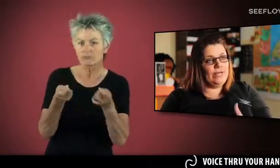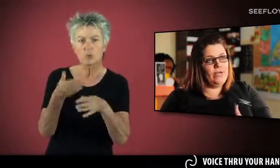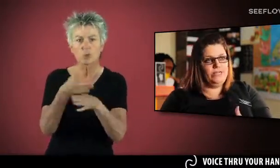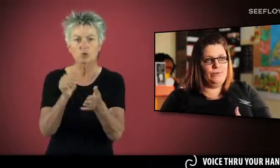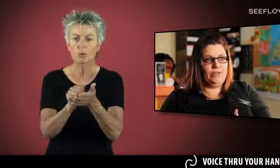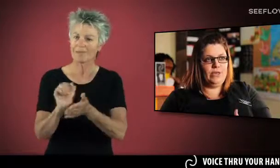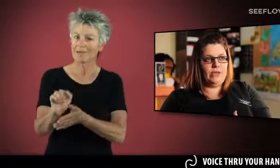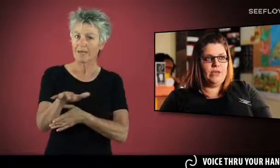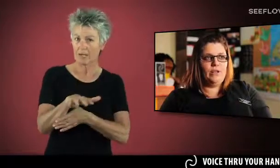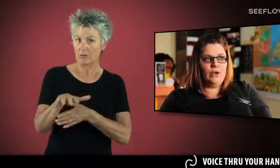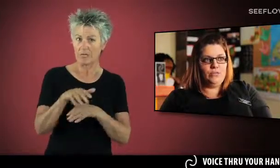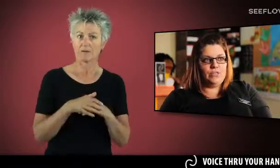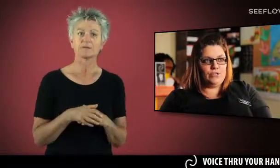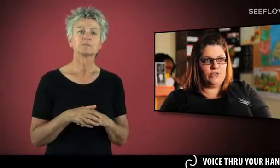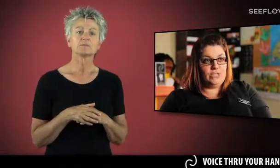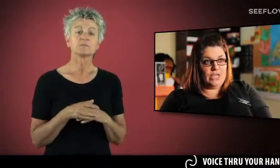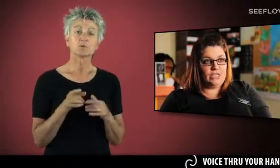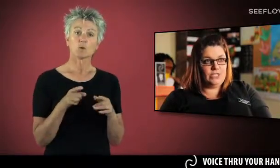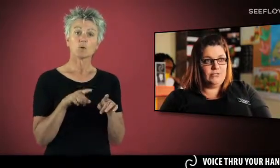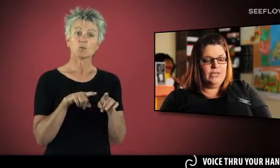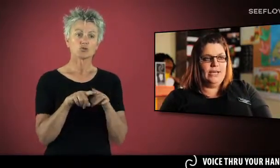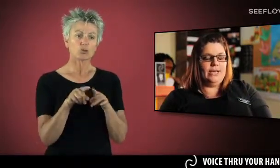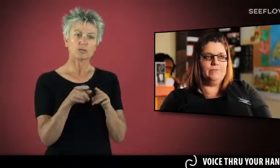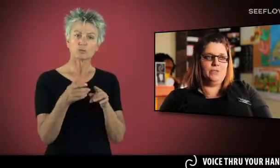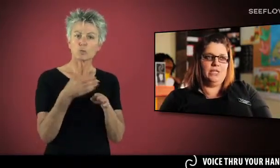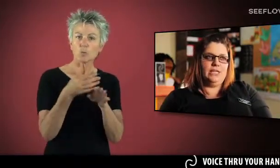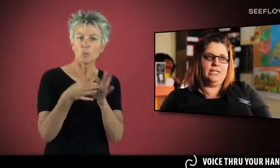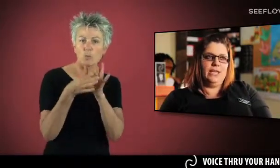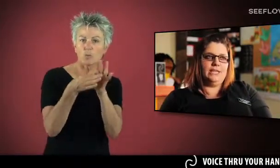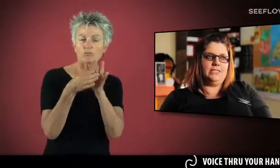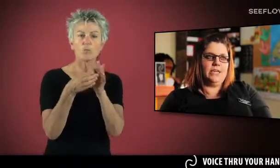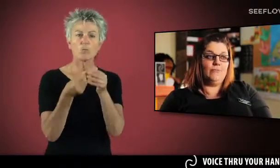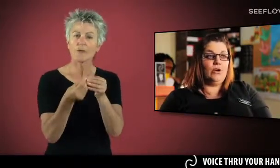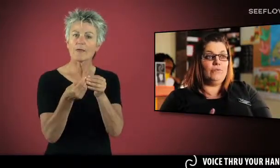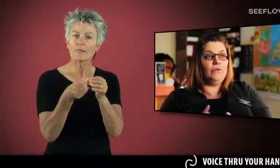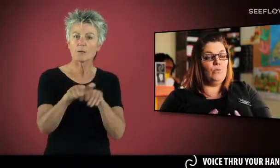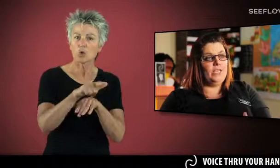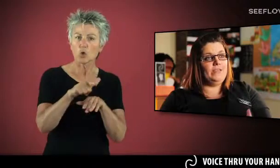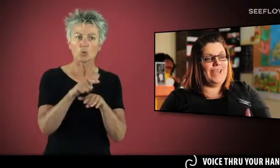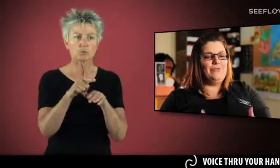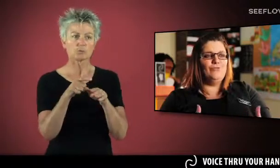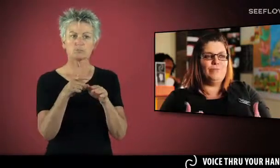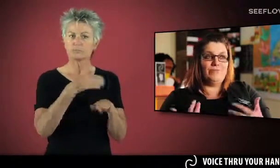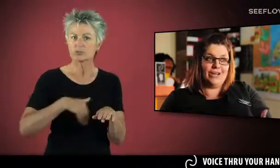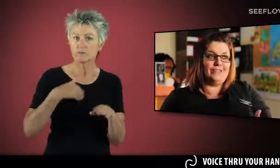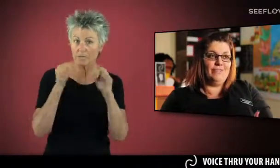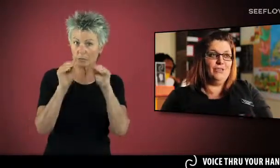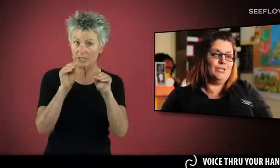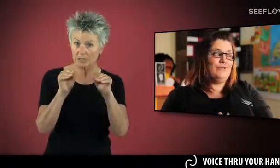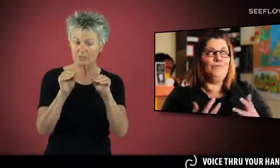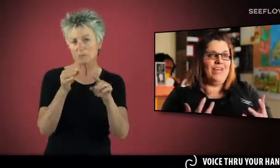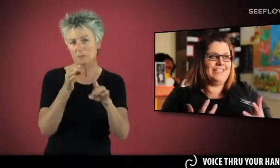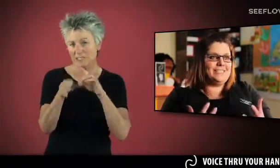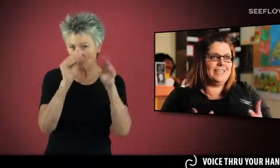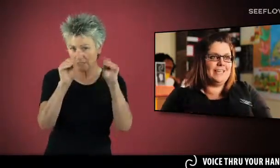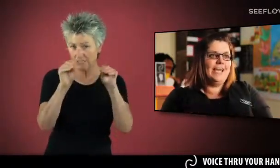work really closely with the local Ministry of Education, Special Ed, and quite often they normally provide us a venue, which